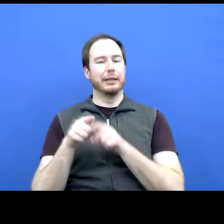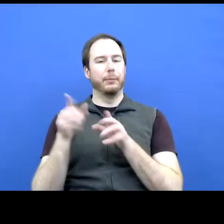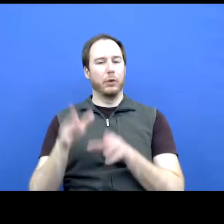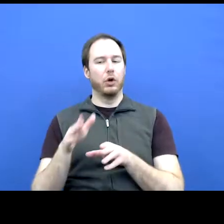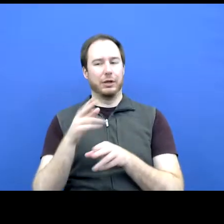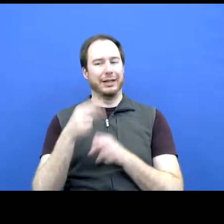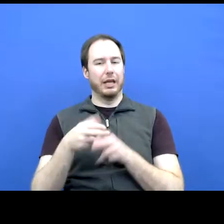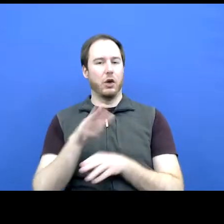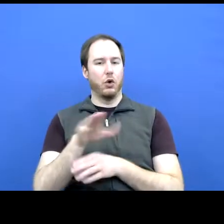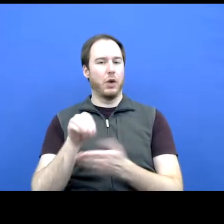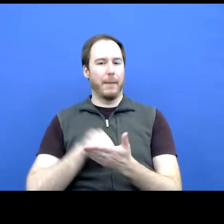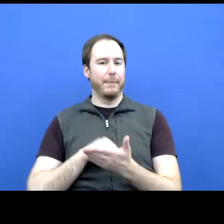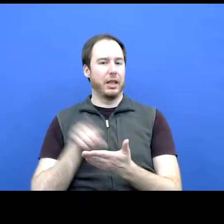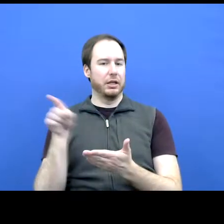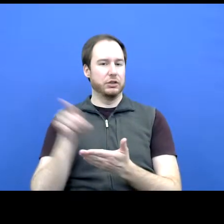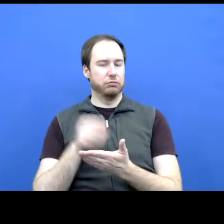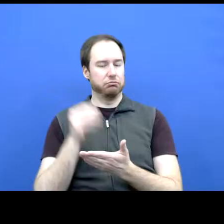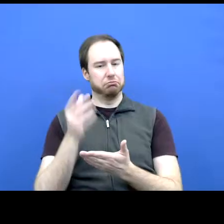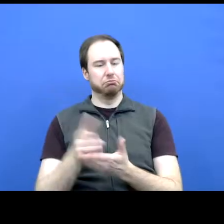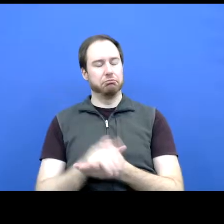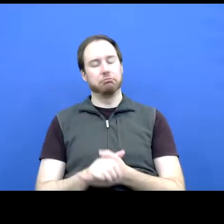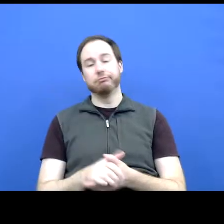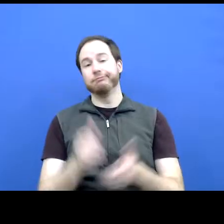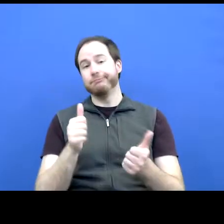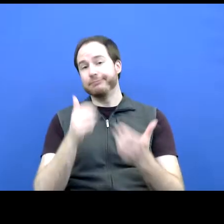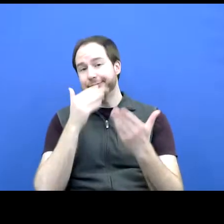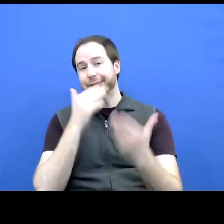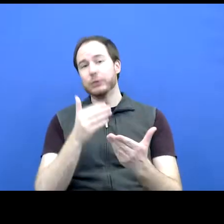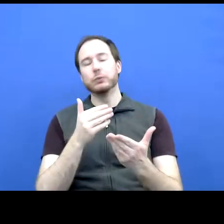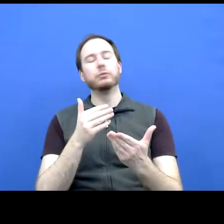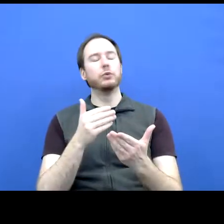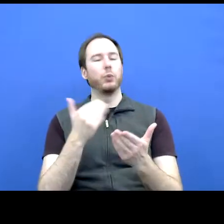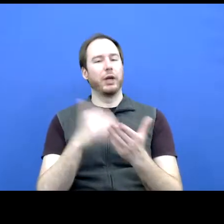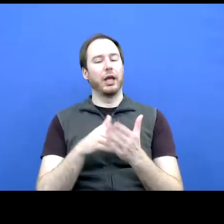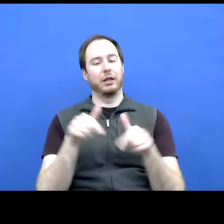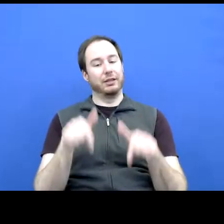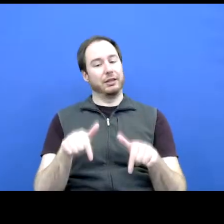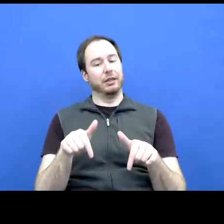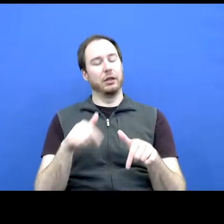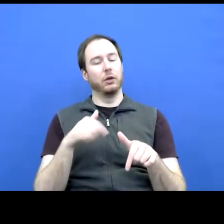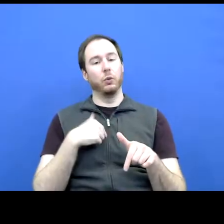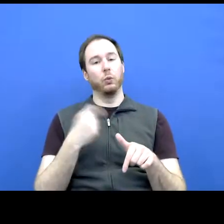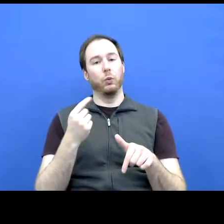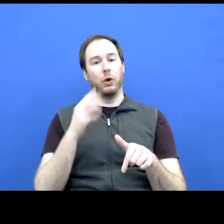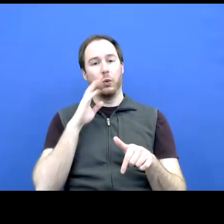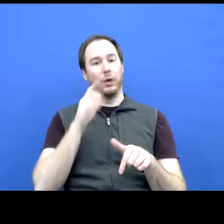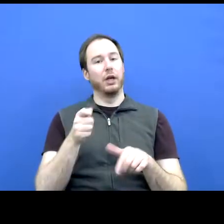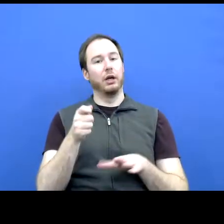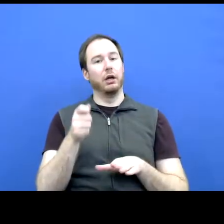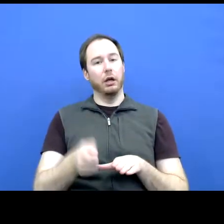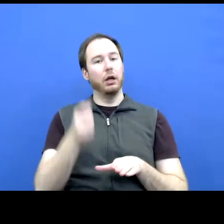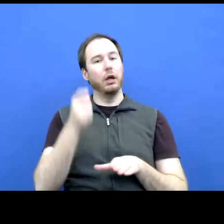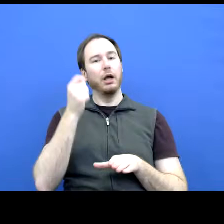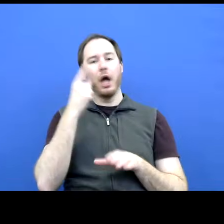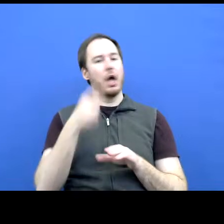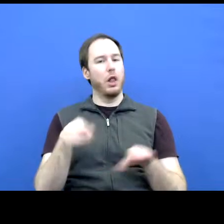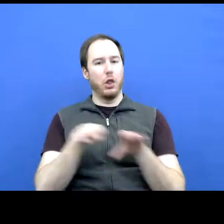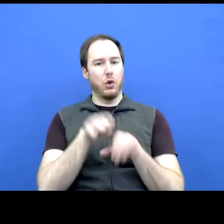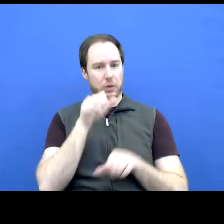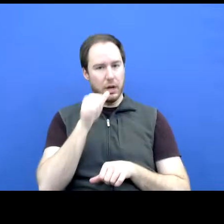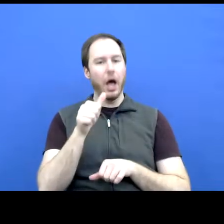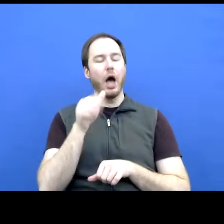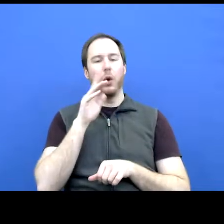so. All right, thank you. So again, I'm gonna make a motion that we table